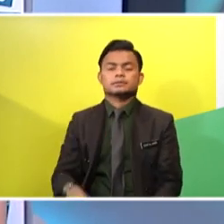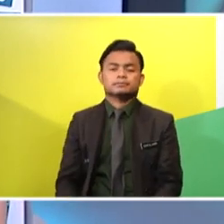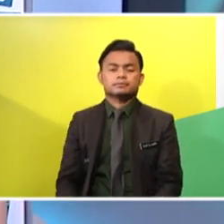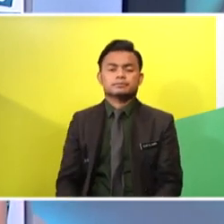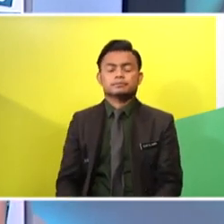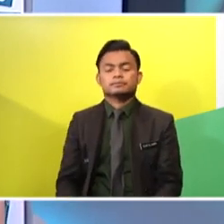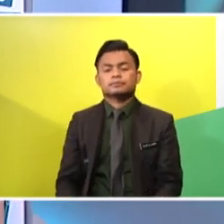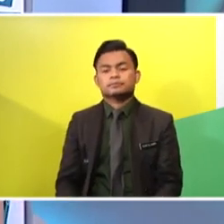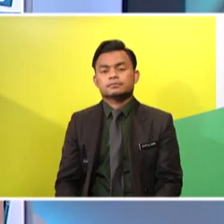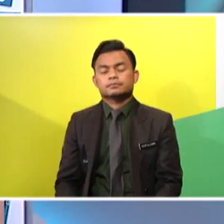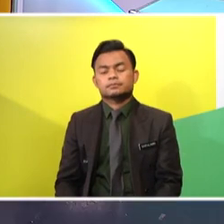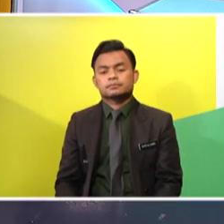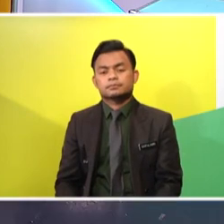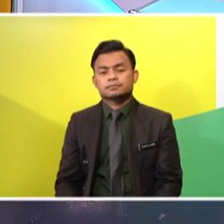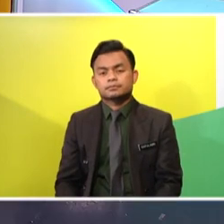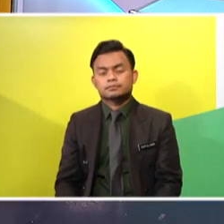L